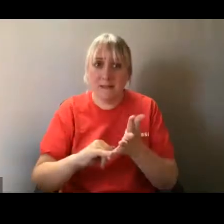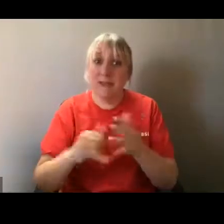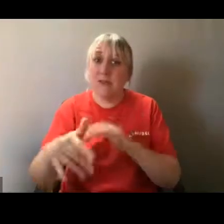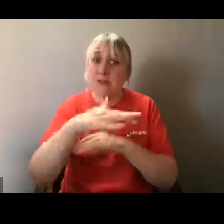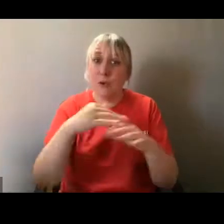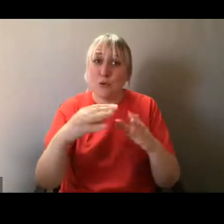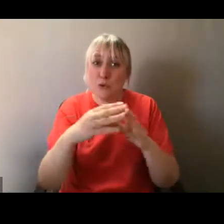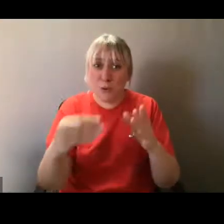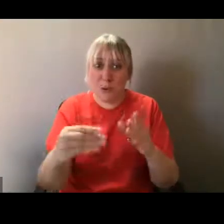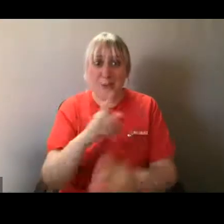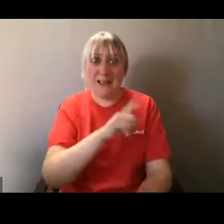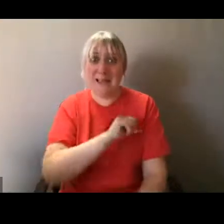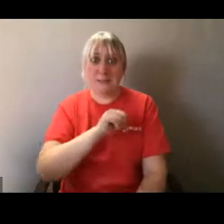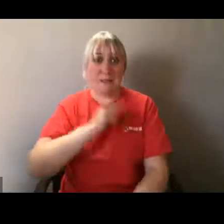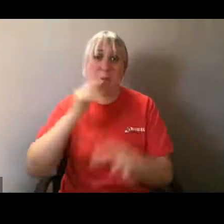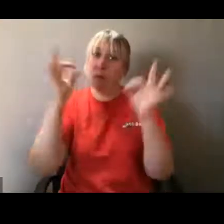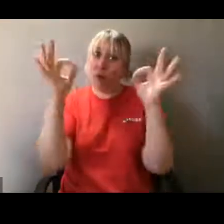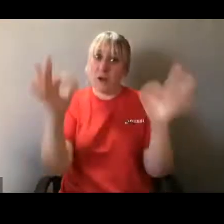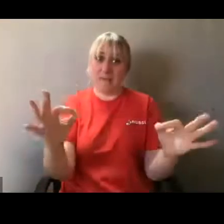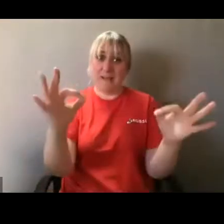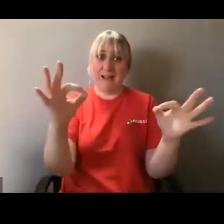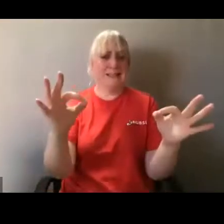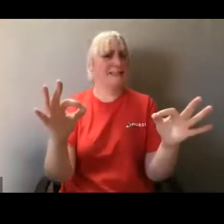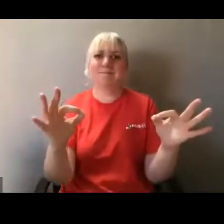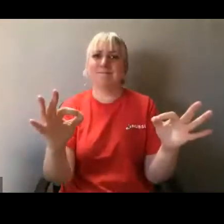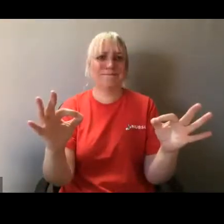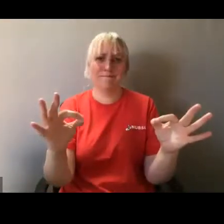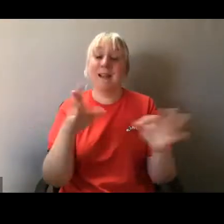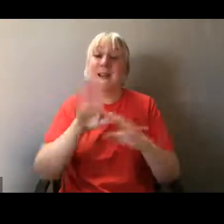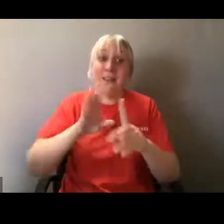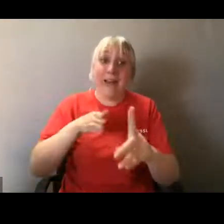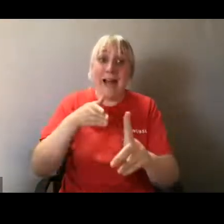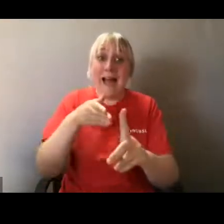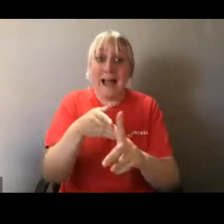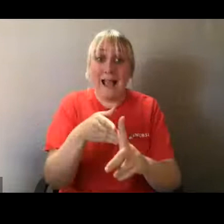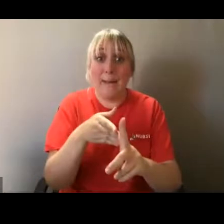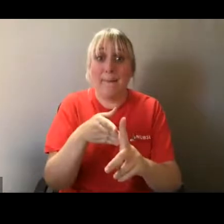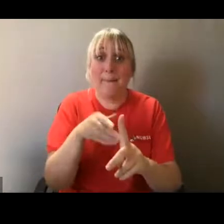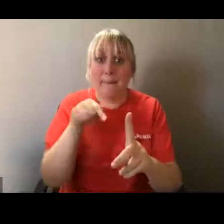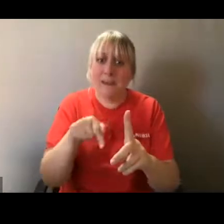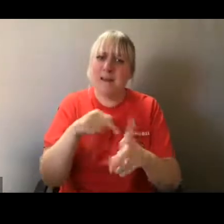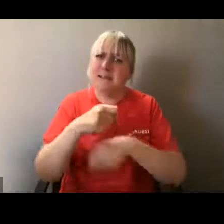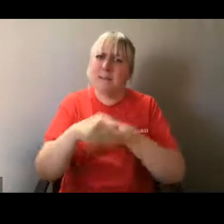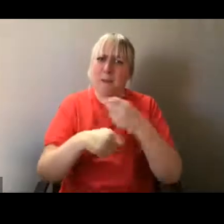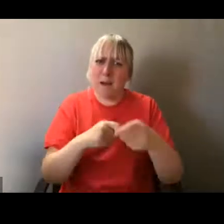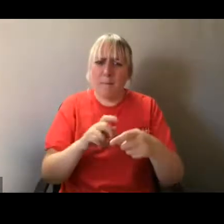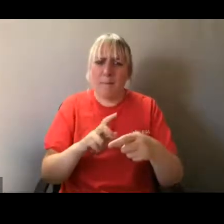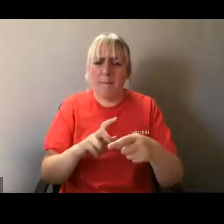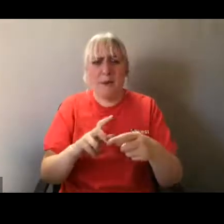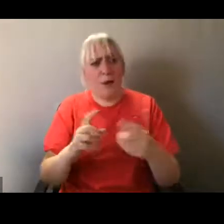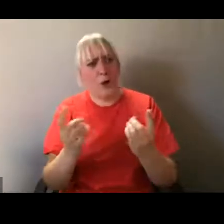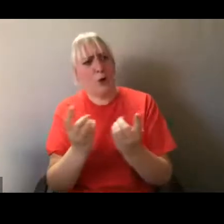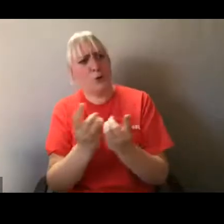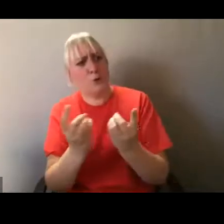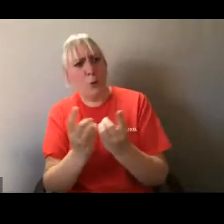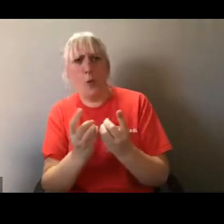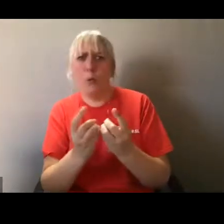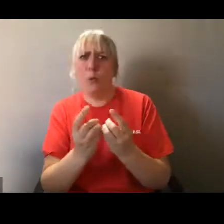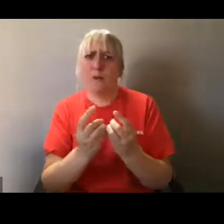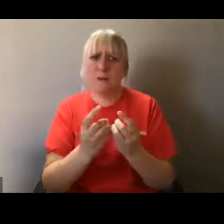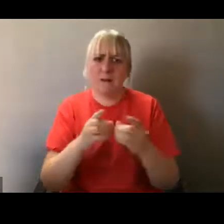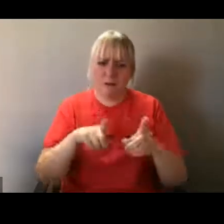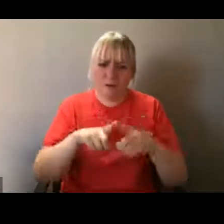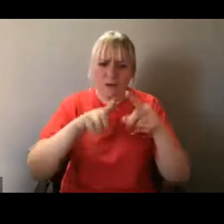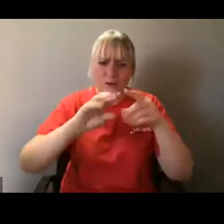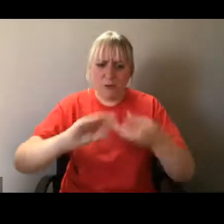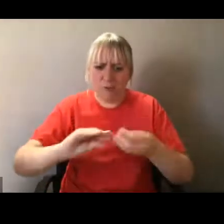theory of disability. The whole point of it is as a tool for building a collective identity in order